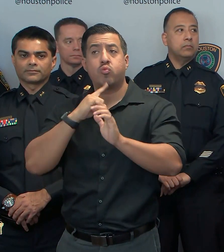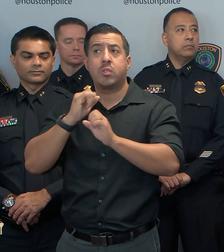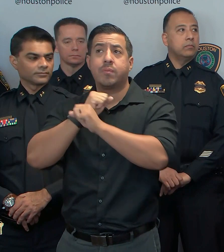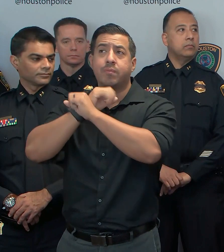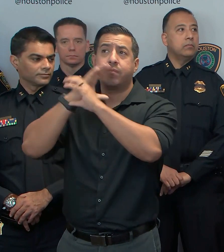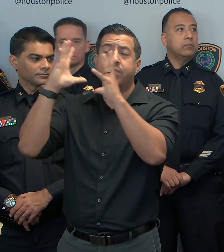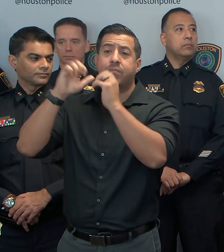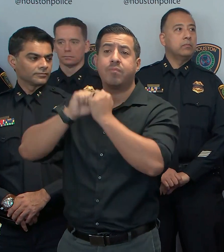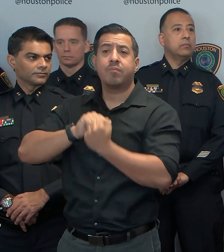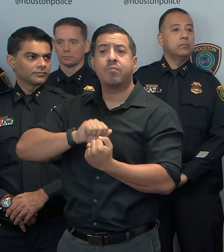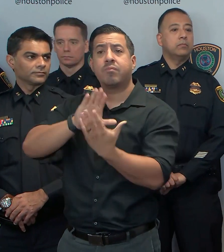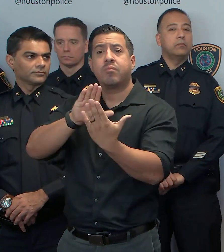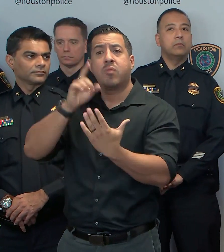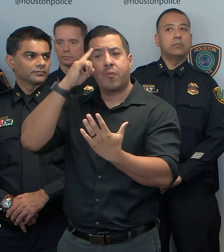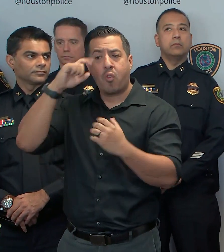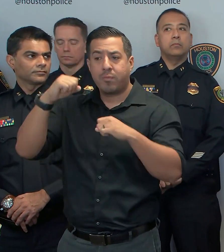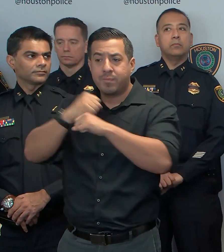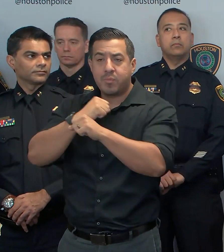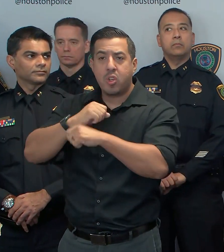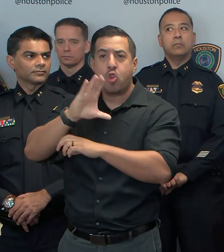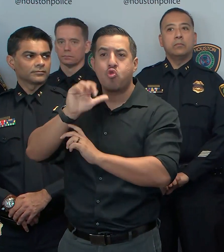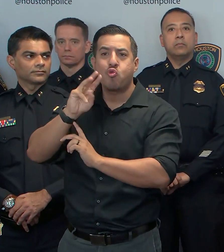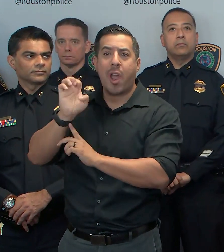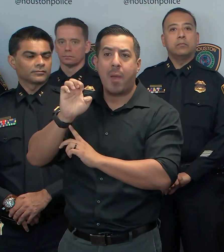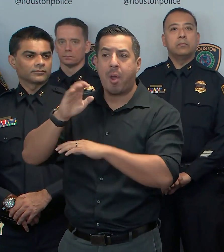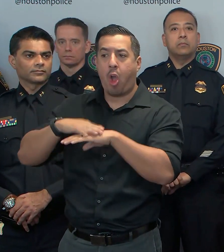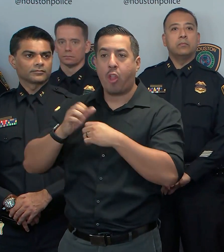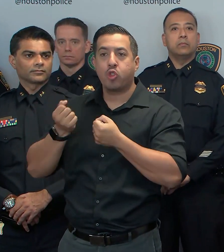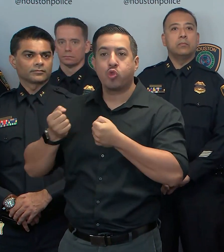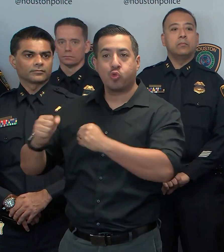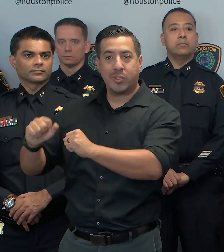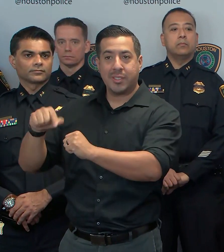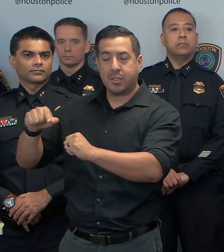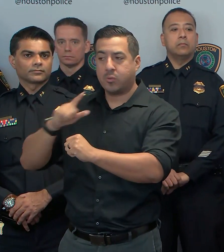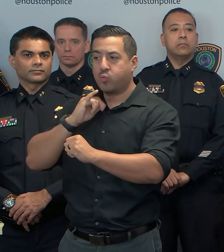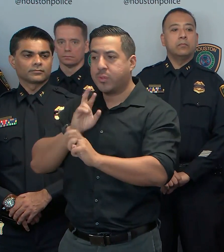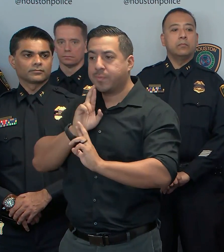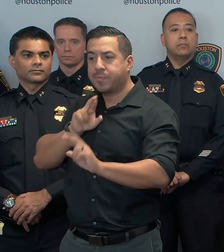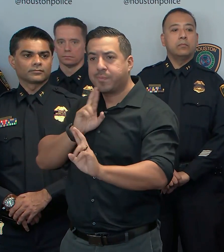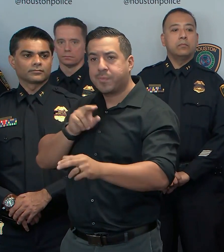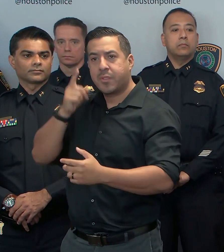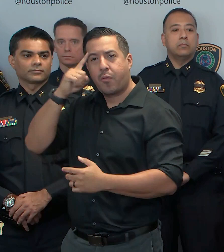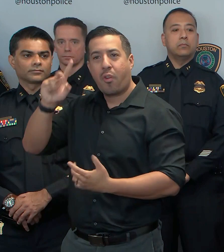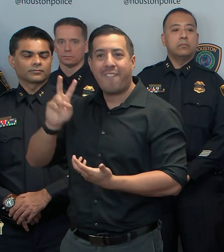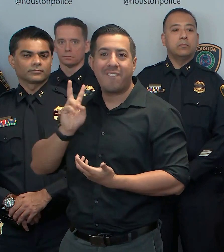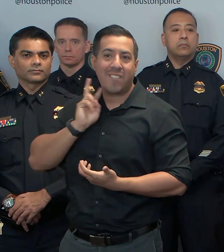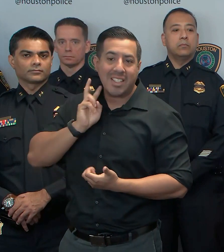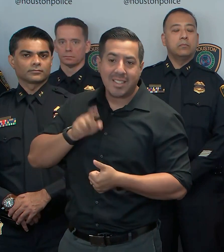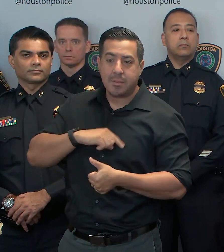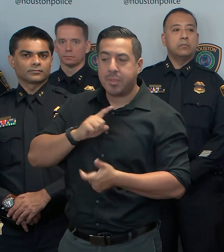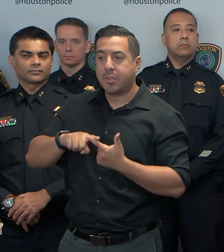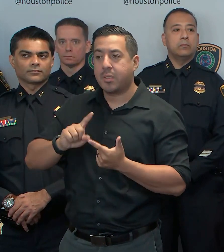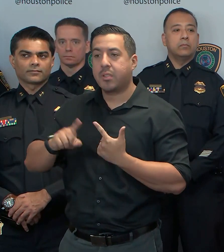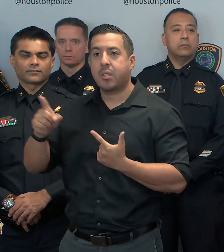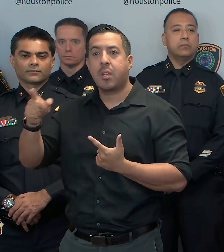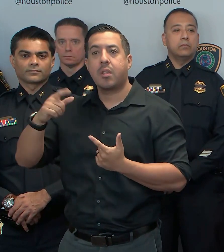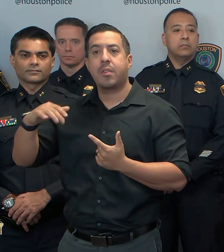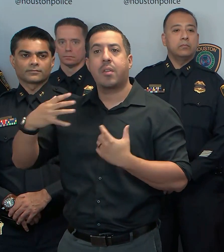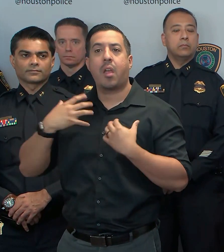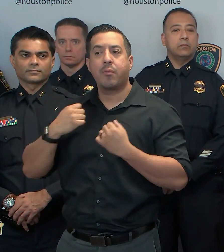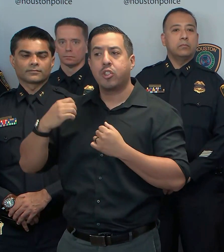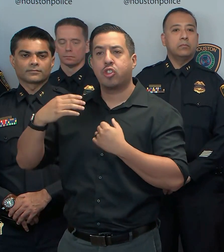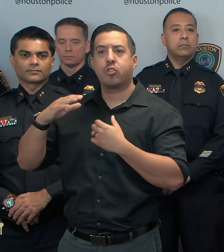to combating violent crime on the streets while being responsive to the needs of victims and building healthier communities in